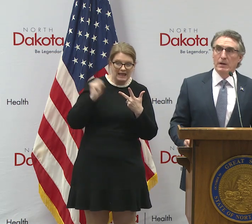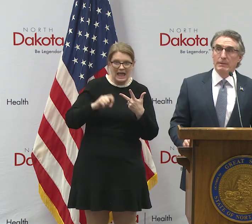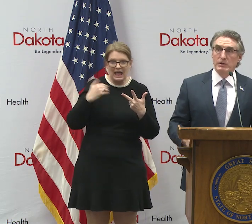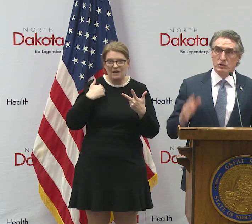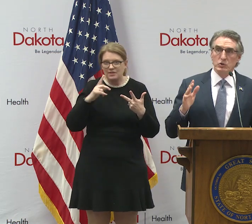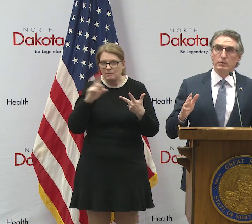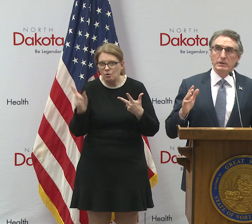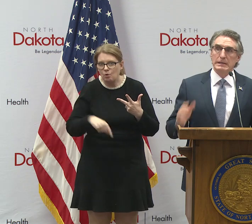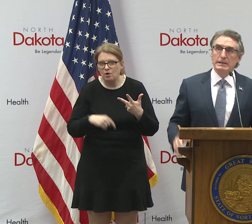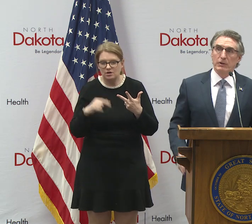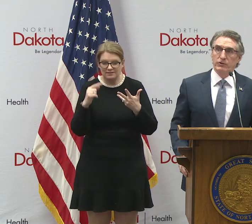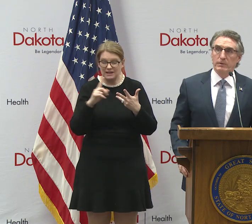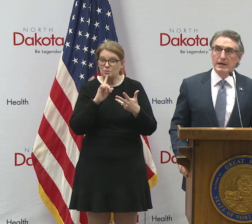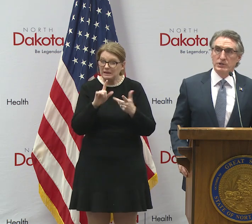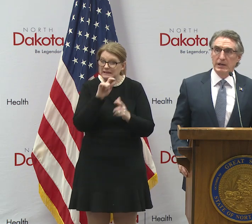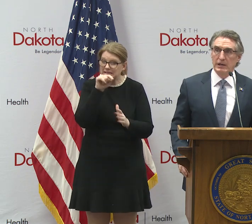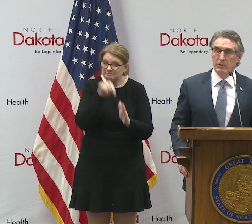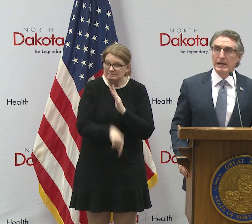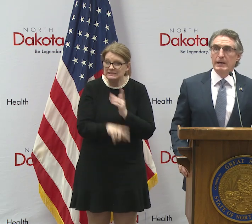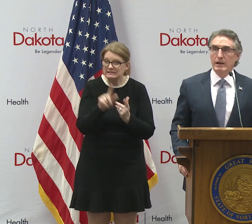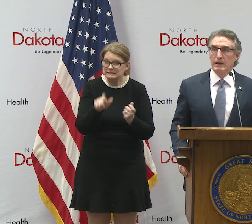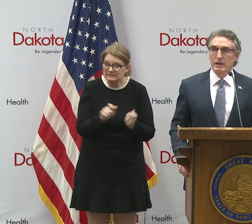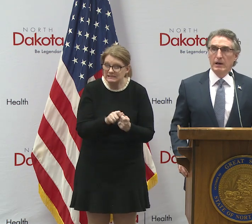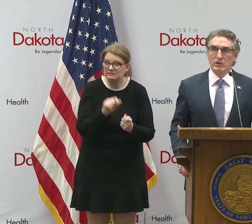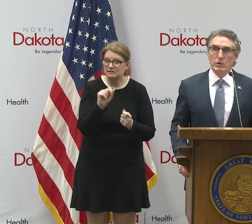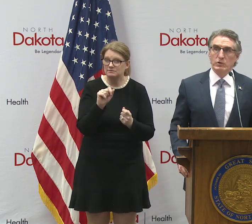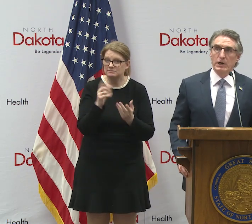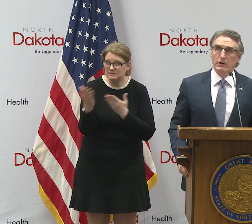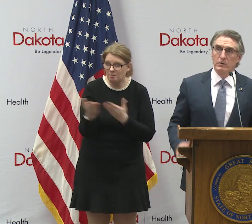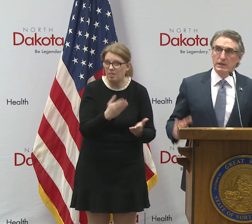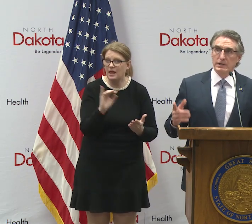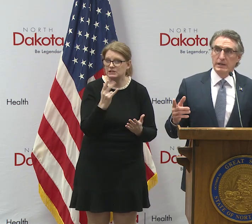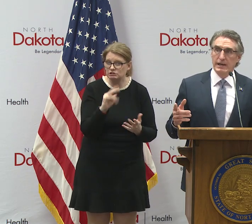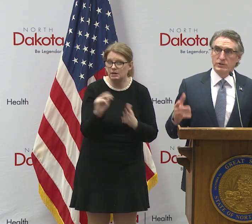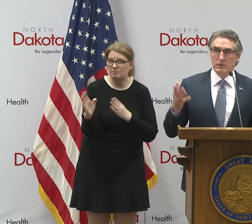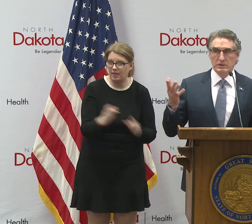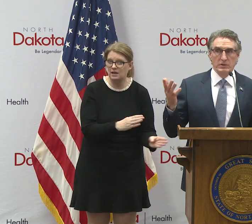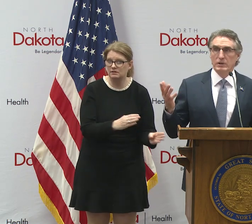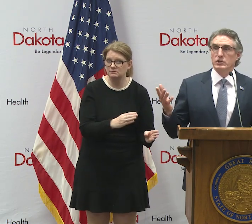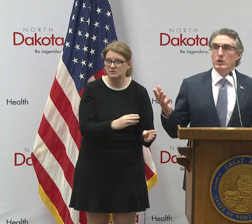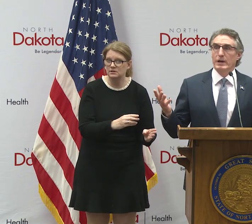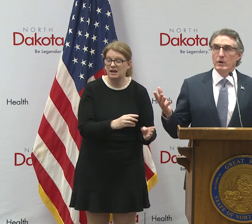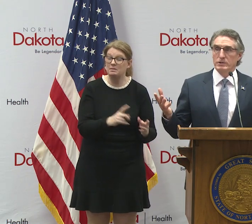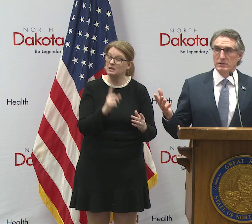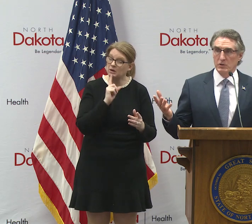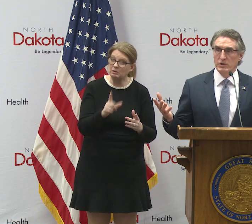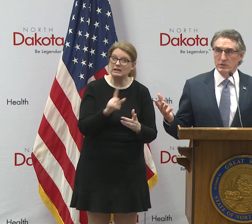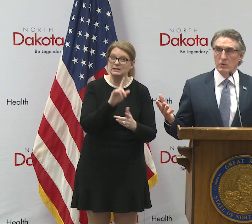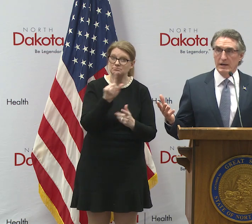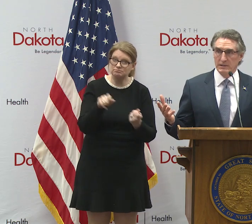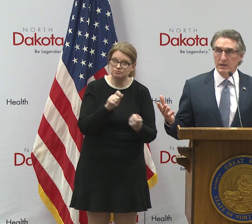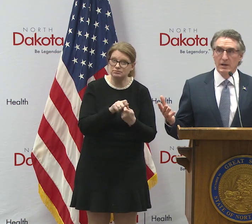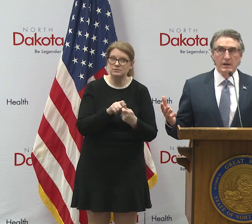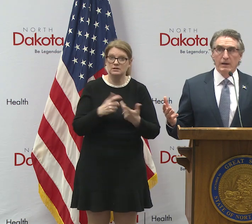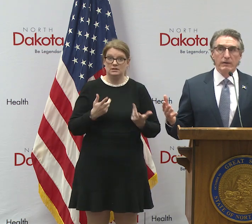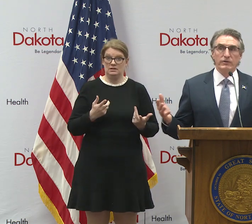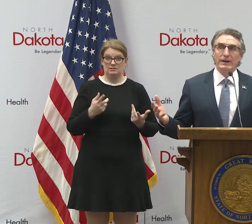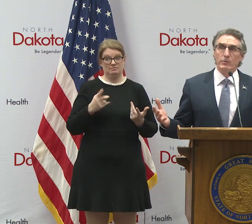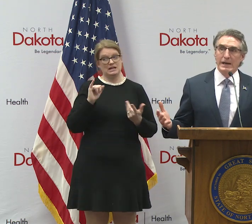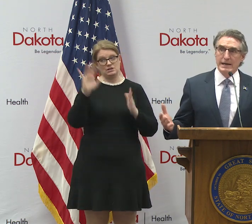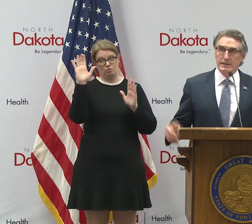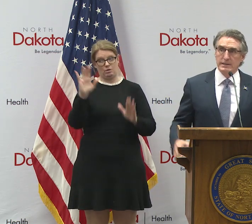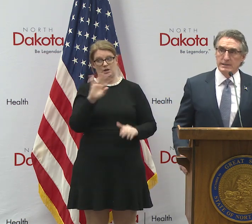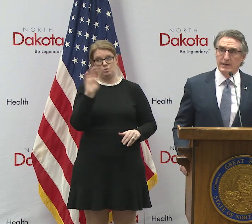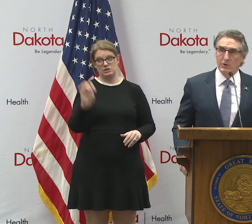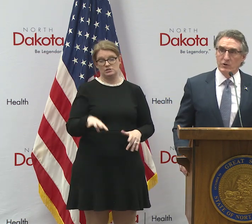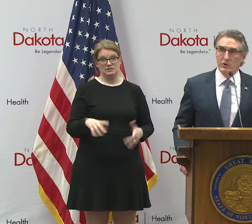ordered? I mean, super detailed supply chain planning is what we're trying to do to get to the answer, because it's just a great question. It's a question we're asking. It's never